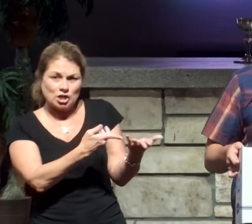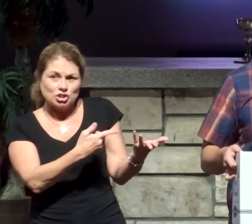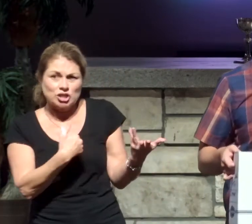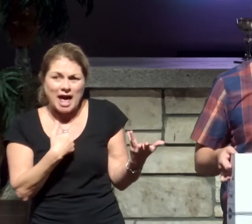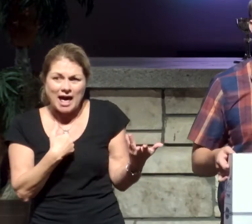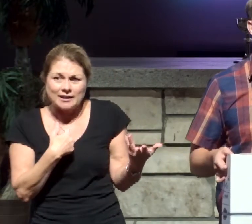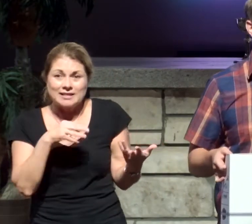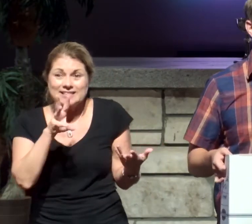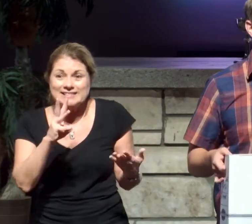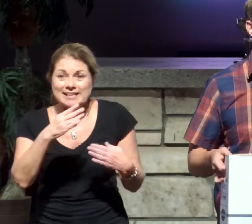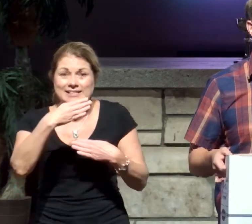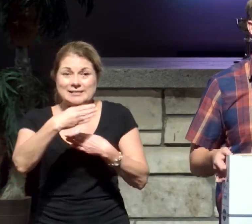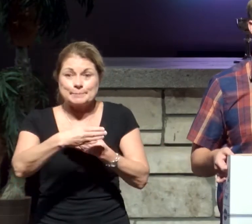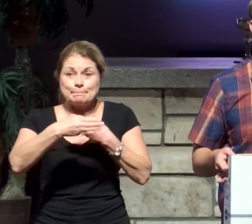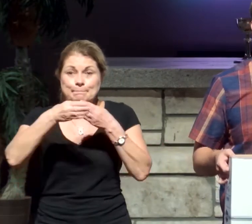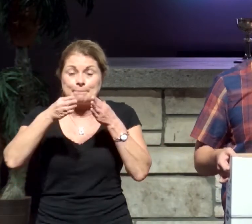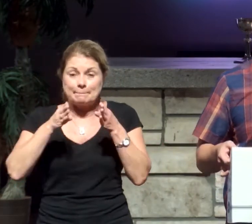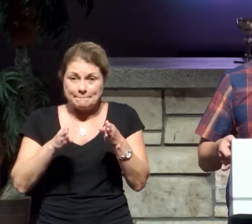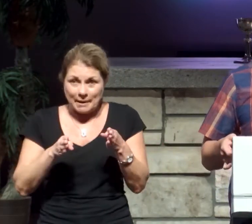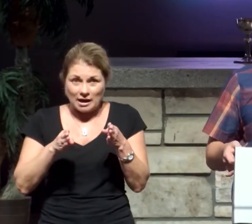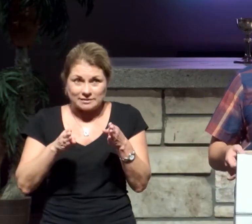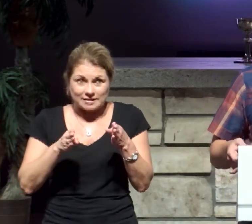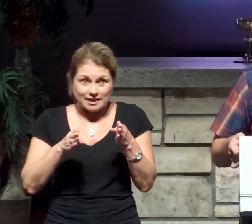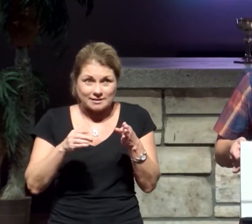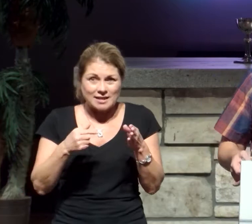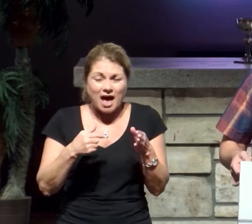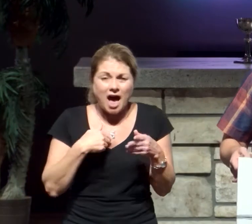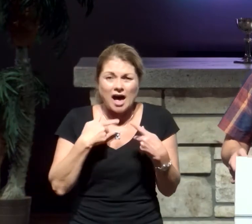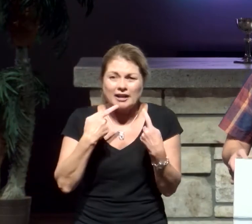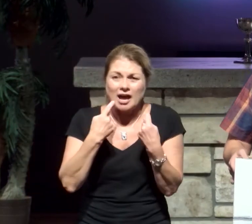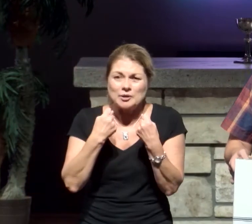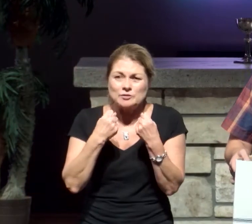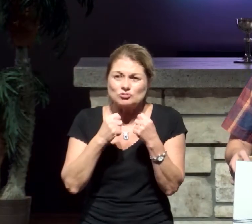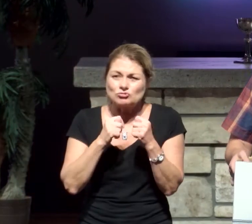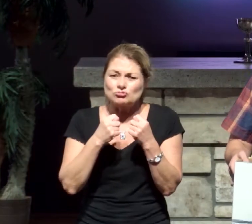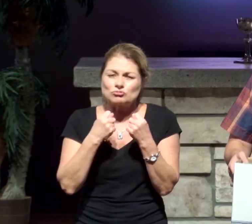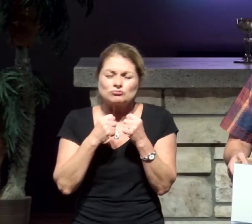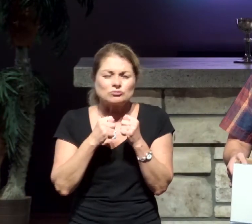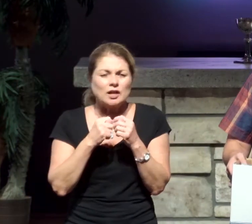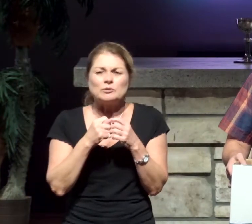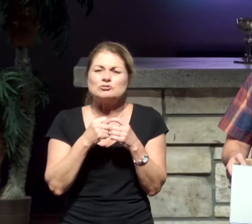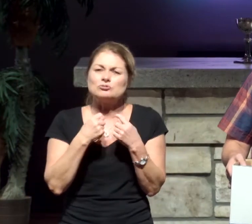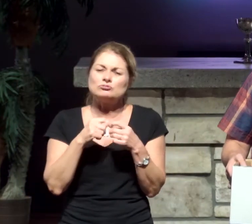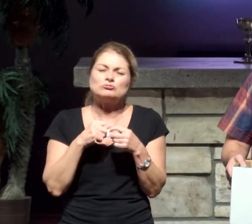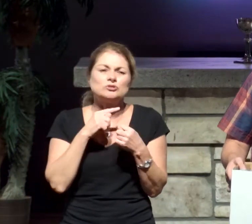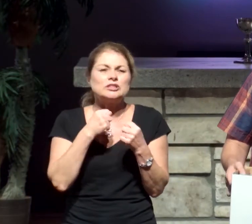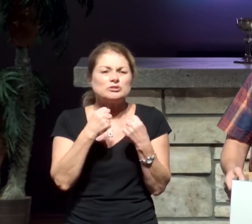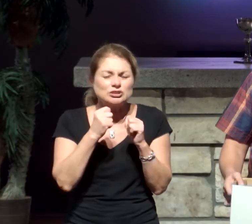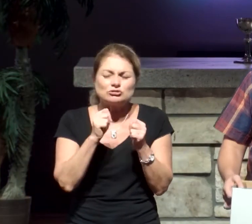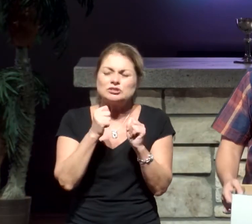6 boxes. And I was finding it really hard to forgive her.